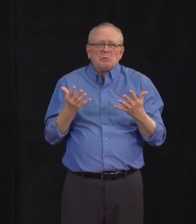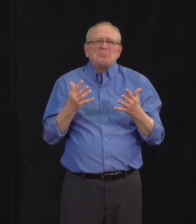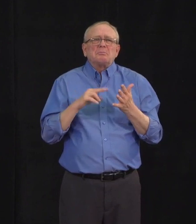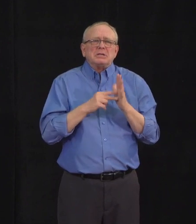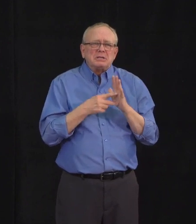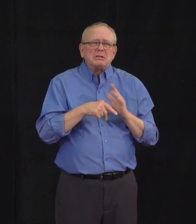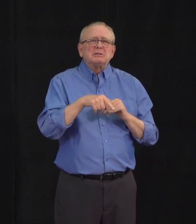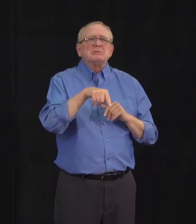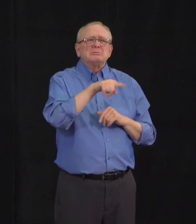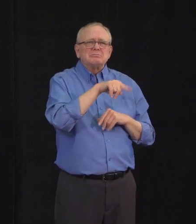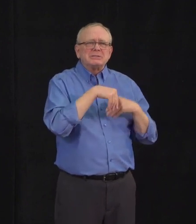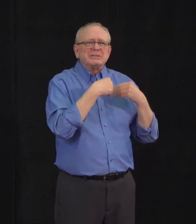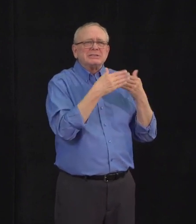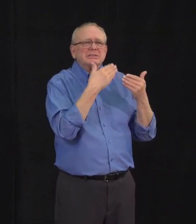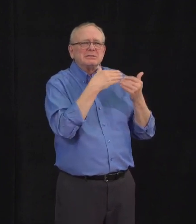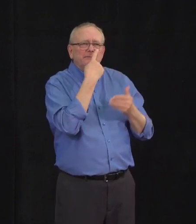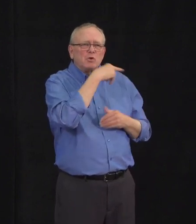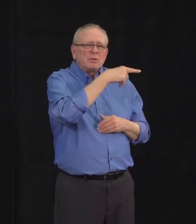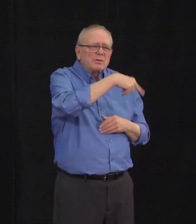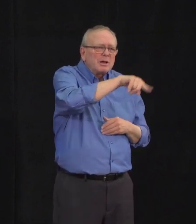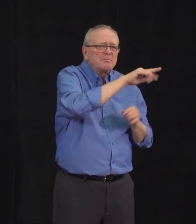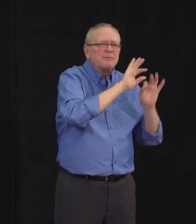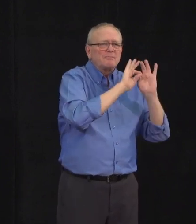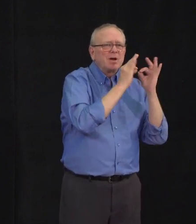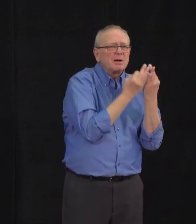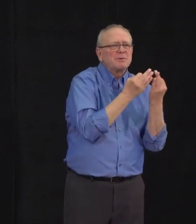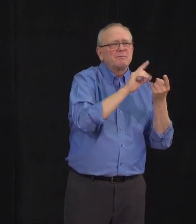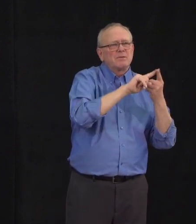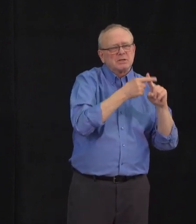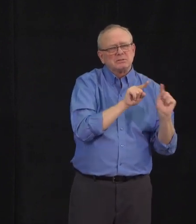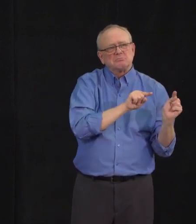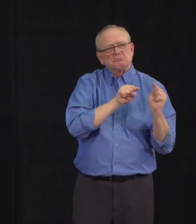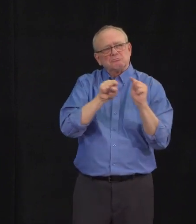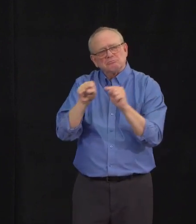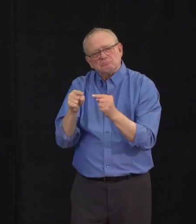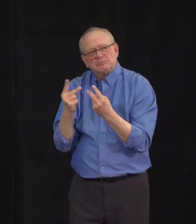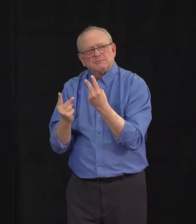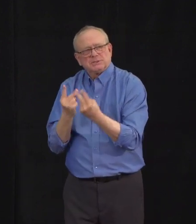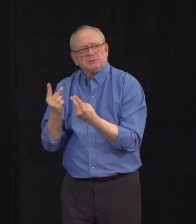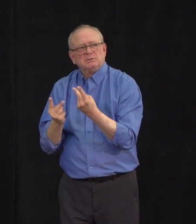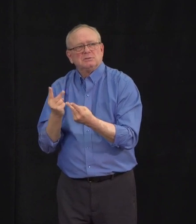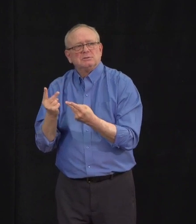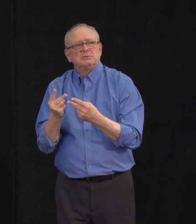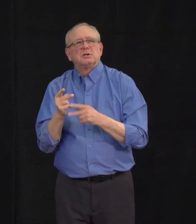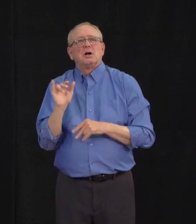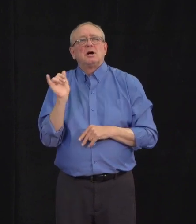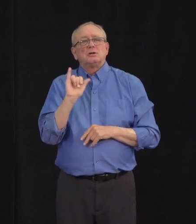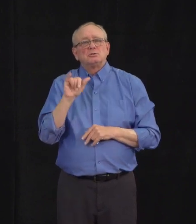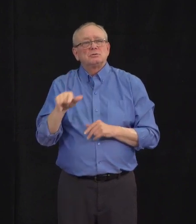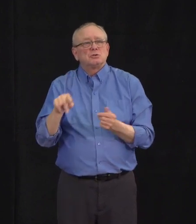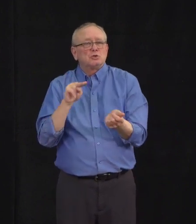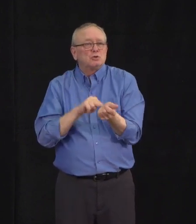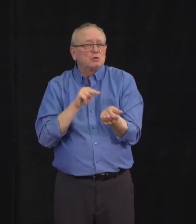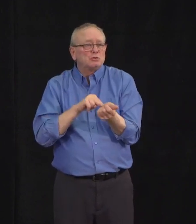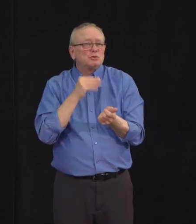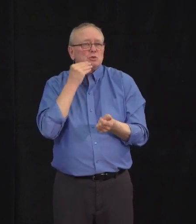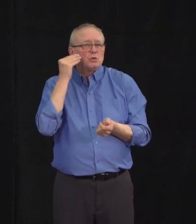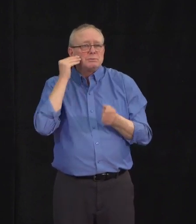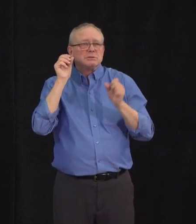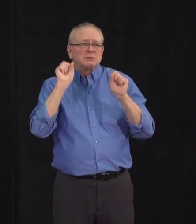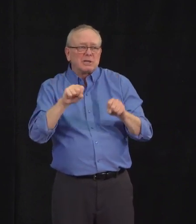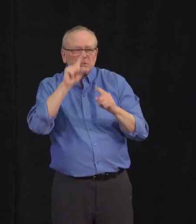the resident, and also for the facility, because ideally there's an ability to look at a 2-week window, which again